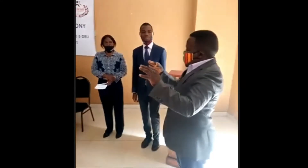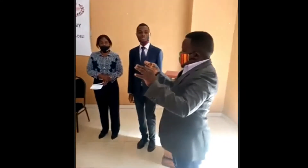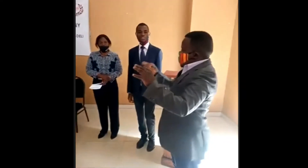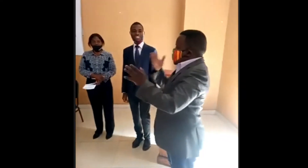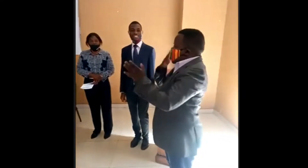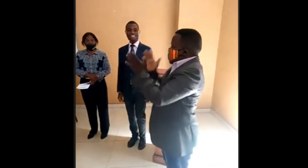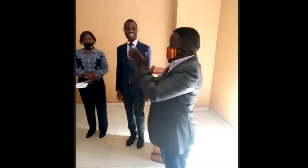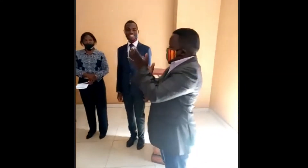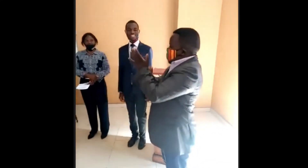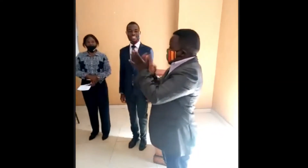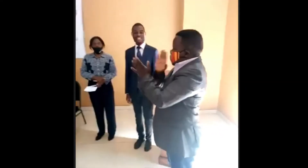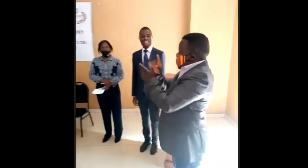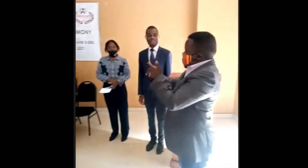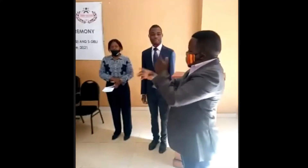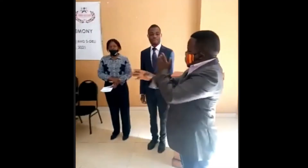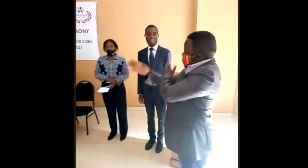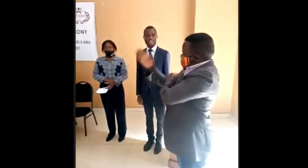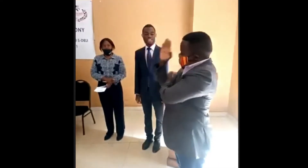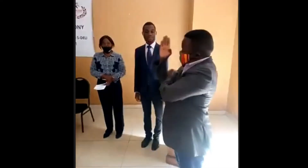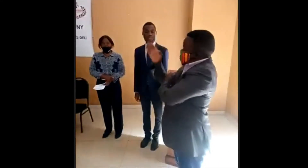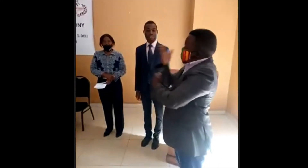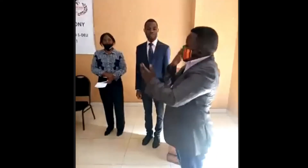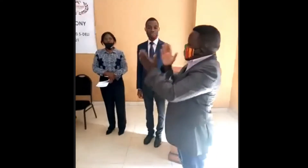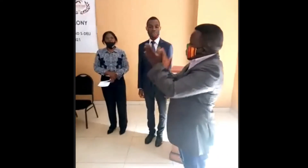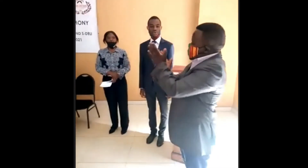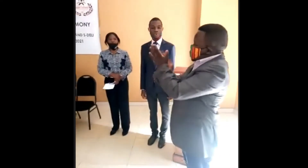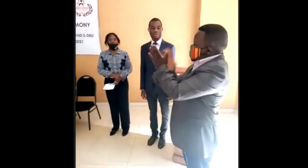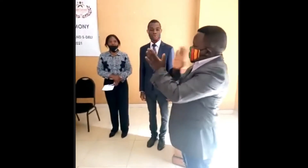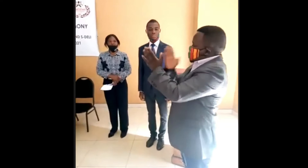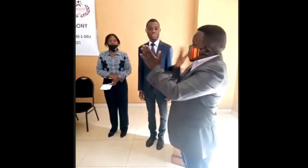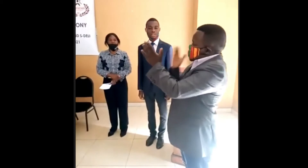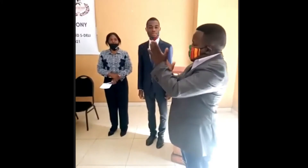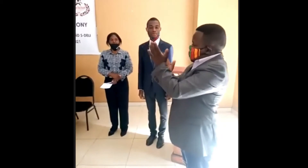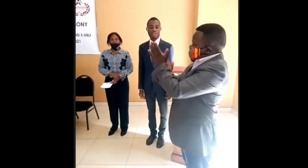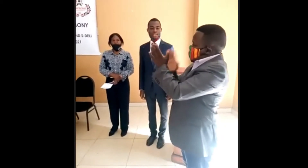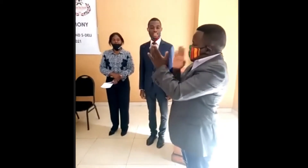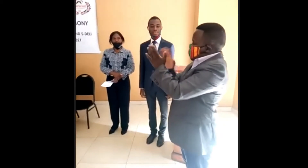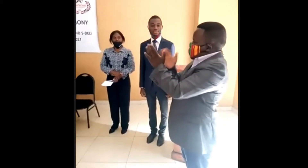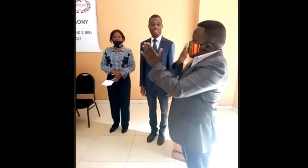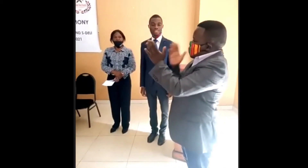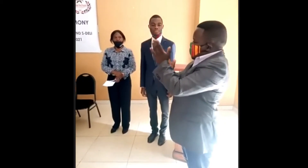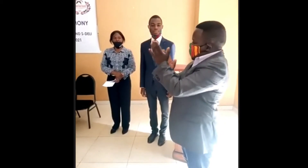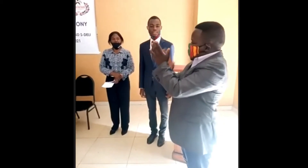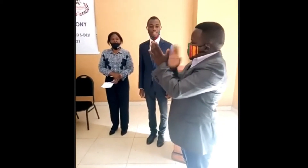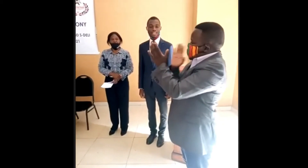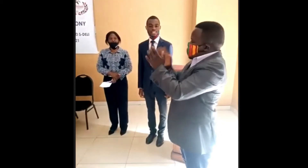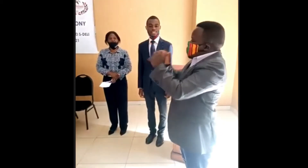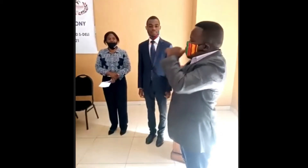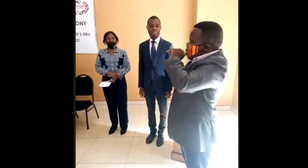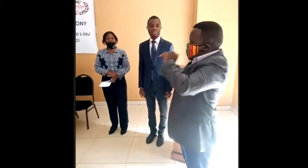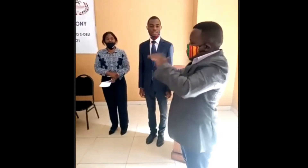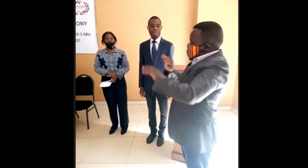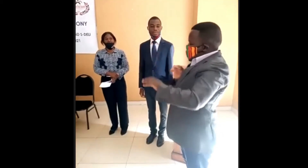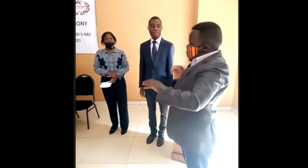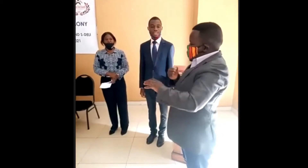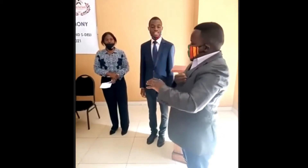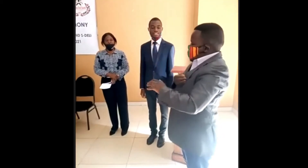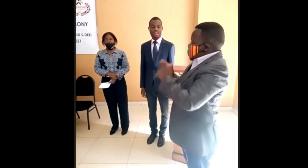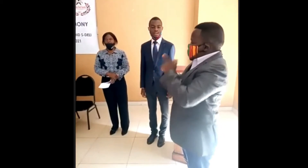and free. Praise be to God. Praise be, praise